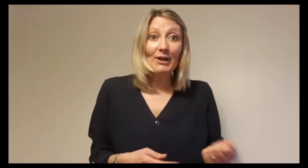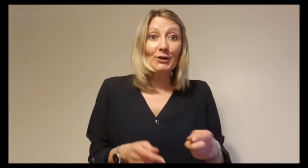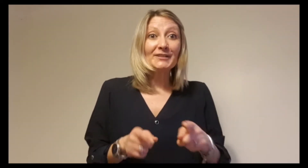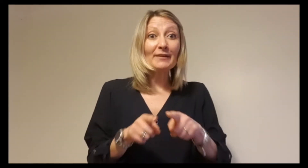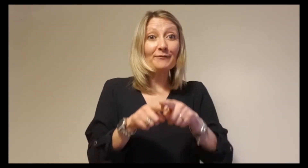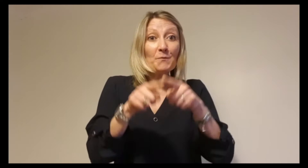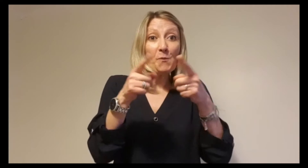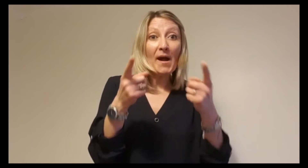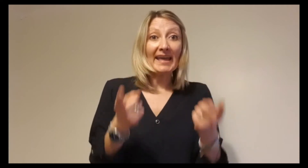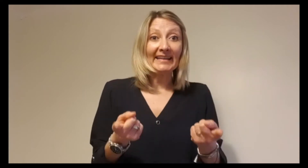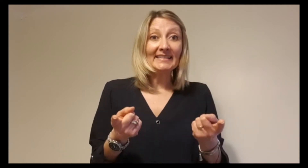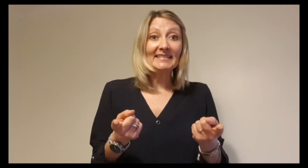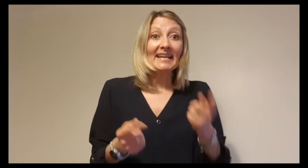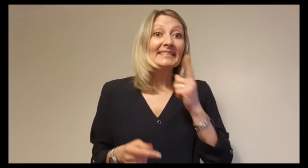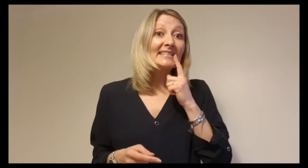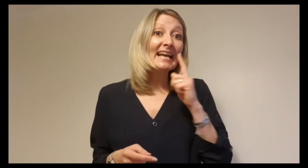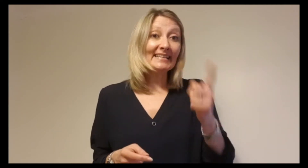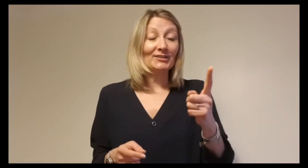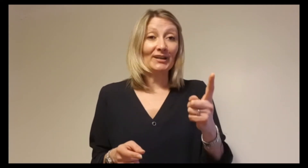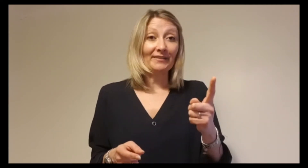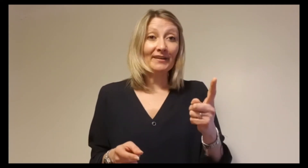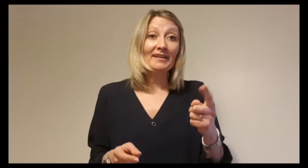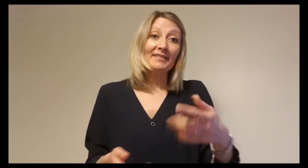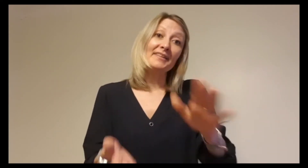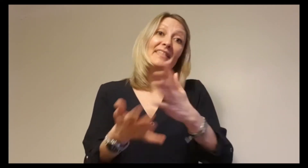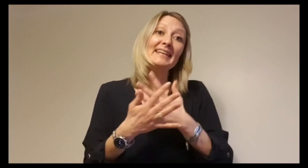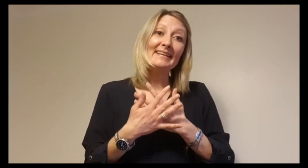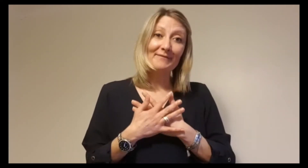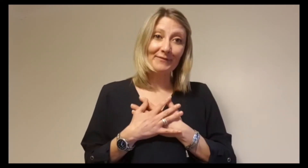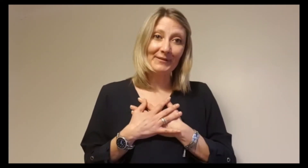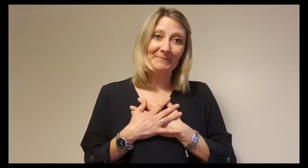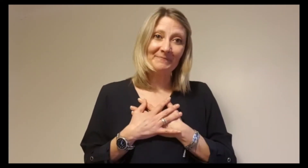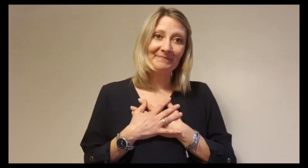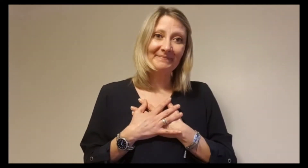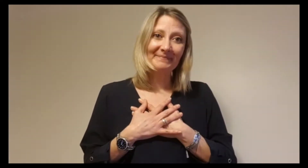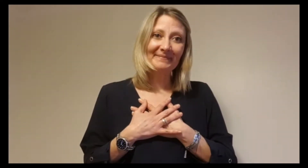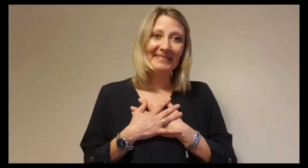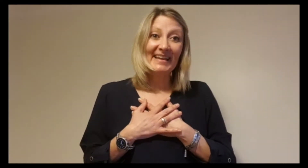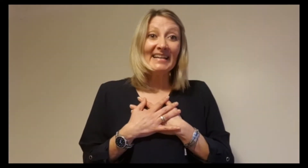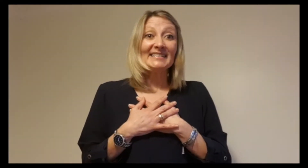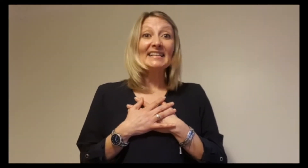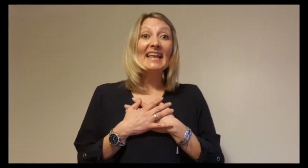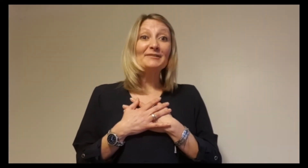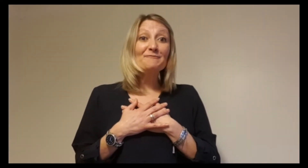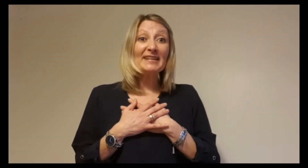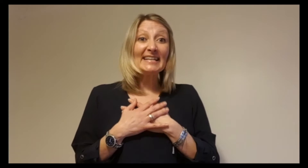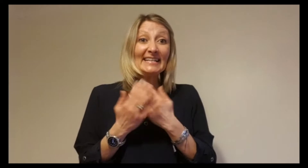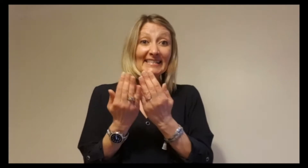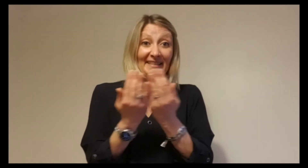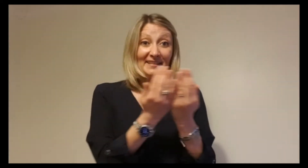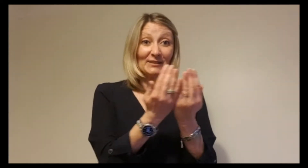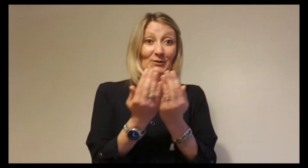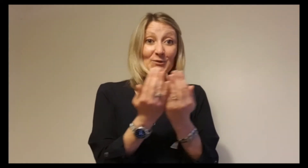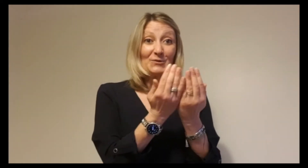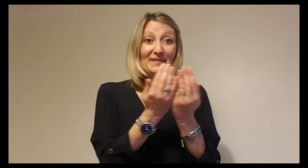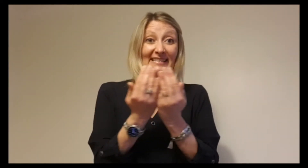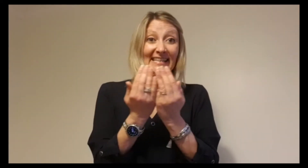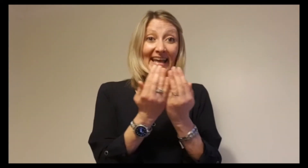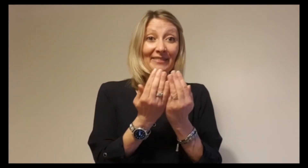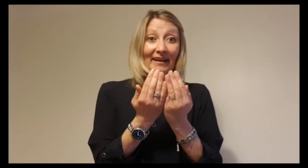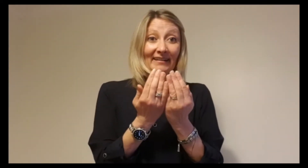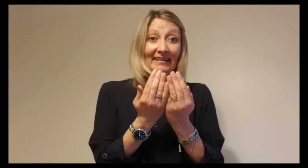find different ways to tell each other that they love them. So let's read this